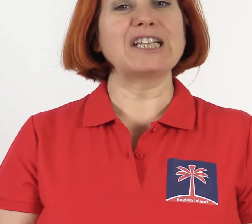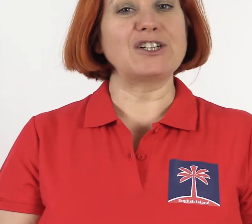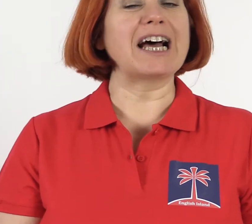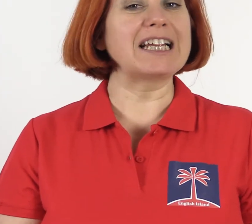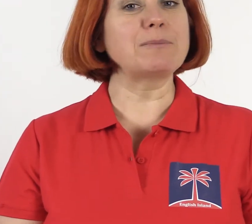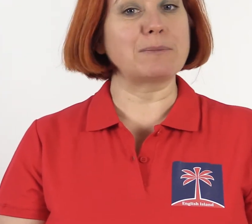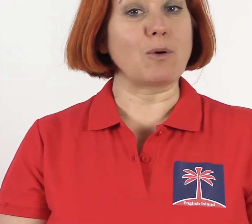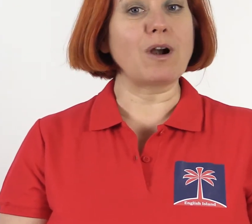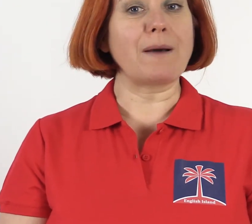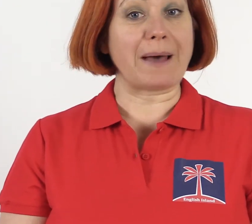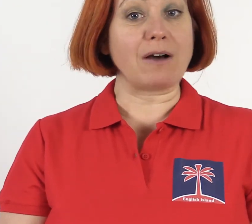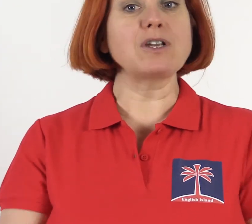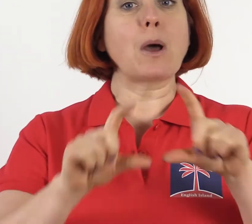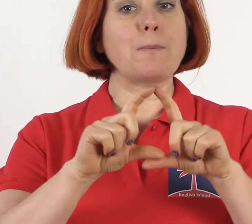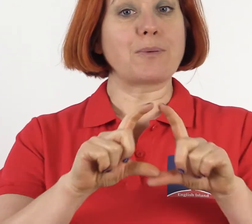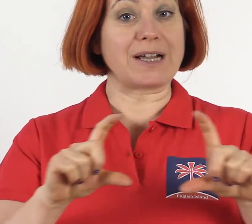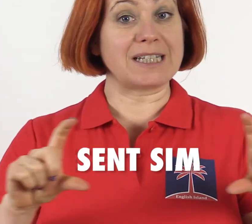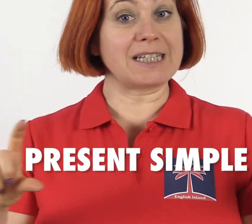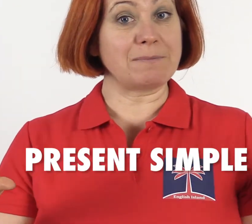learn a little bit more about present simple.